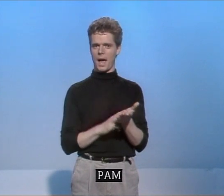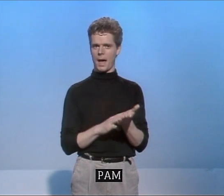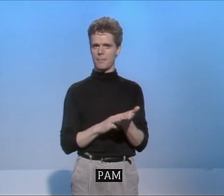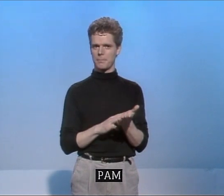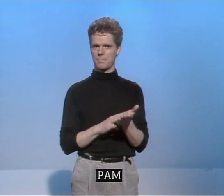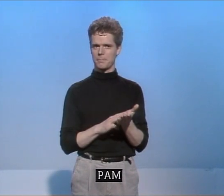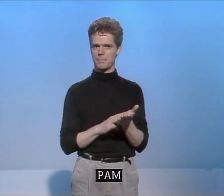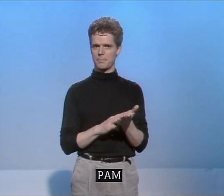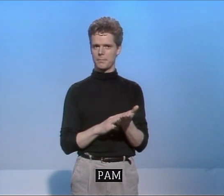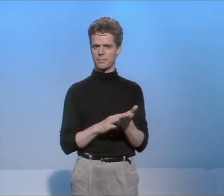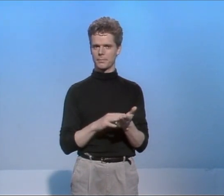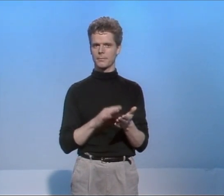Pam,